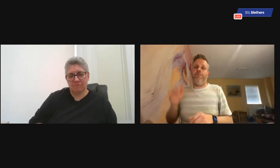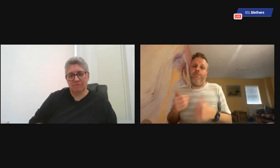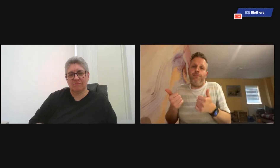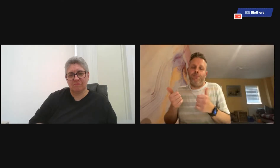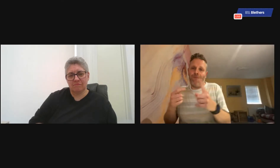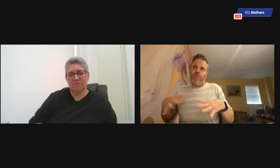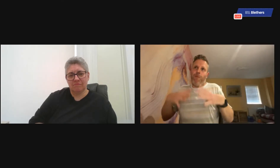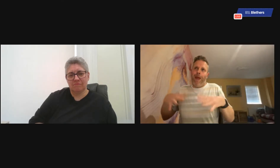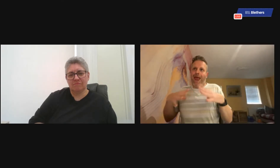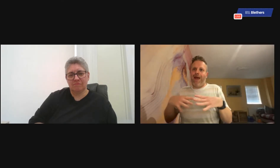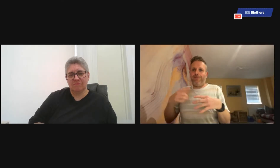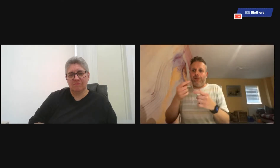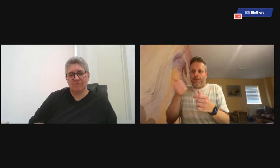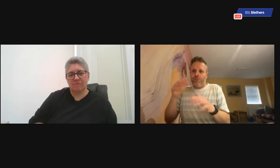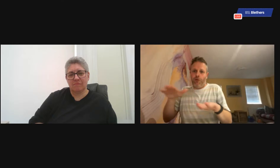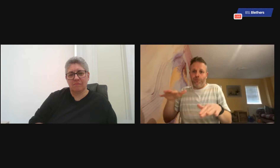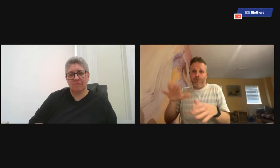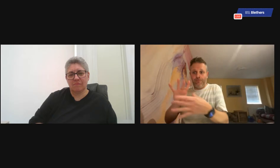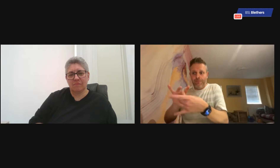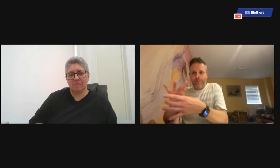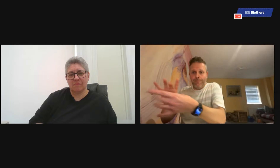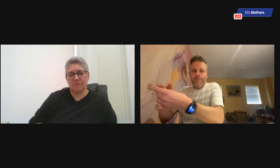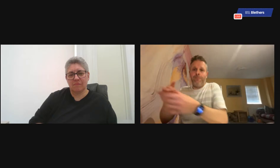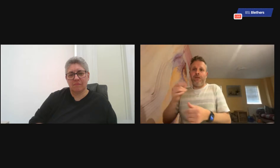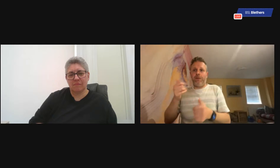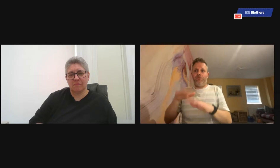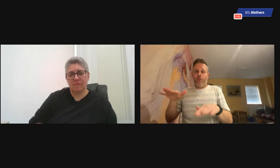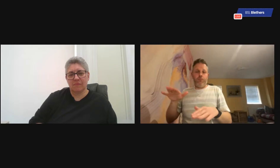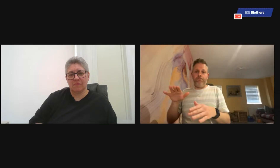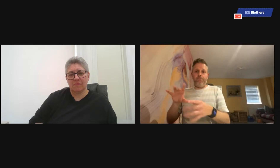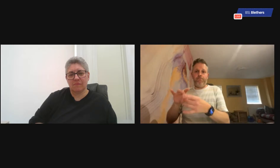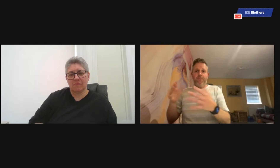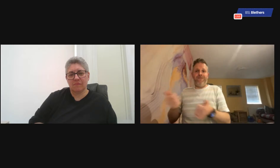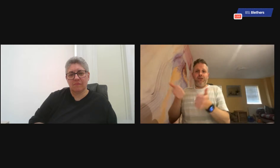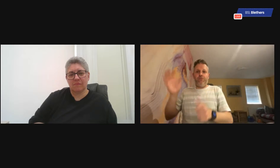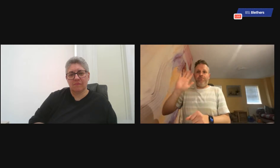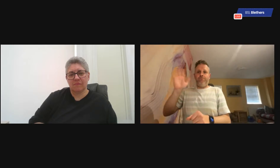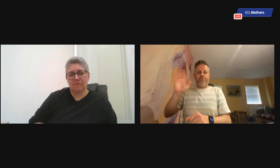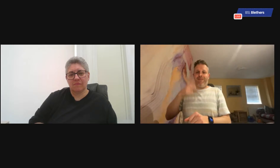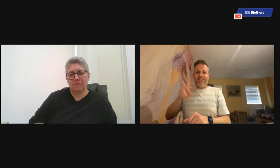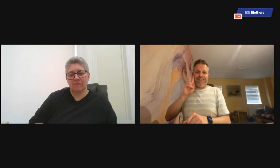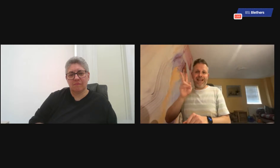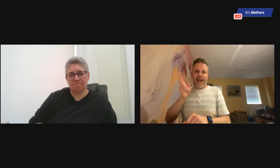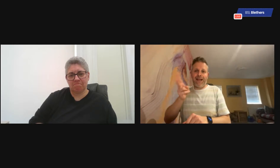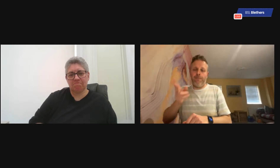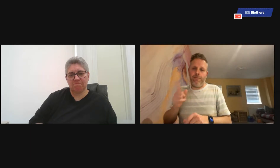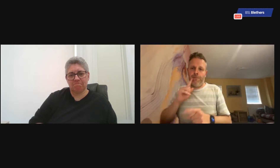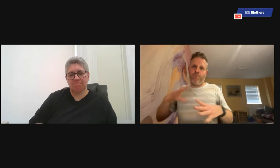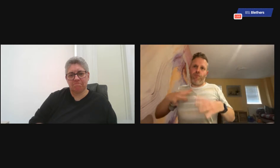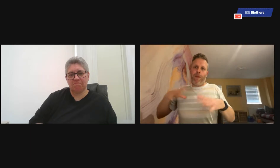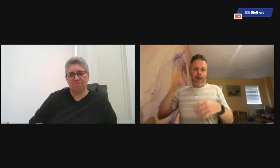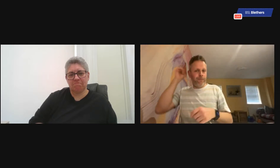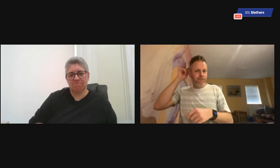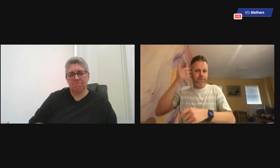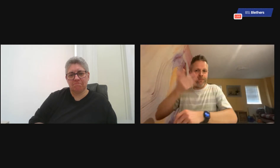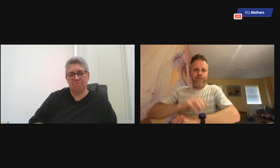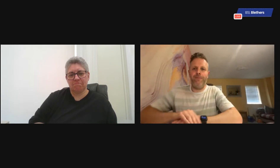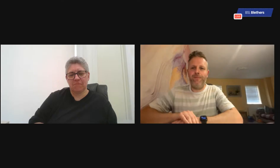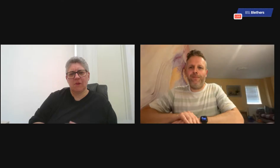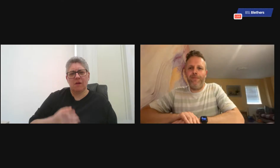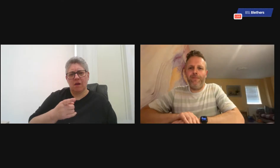with him, so he's gone. But the other ones are okay. But you can't always prepare for it. You might never